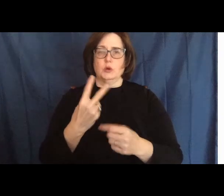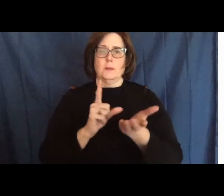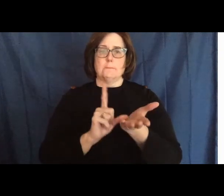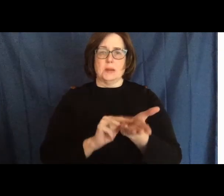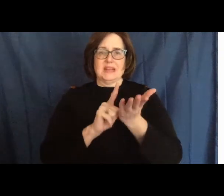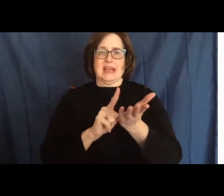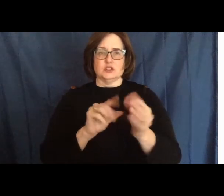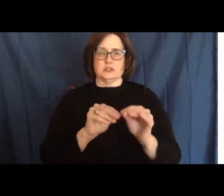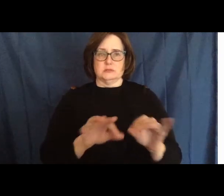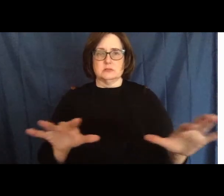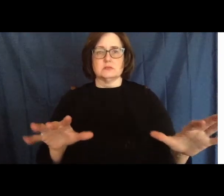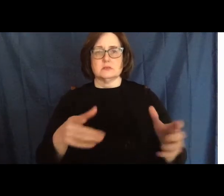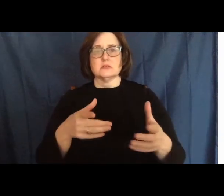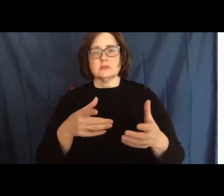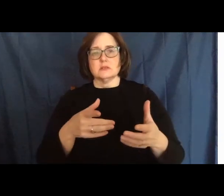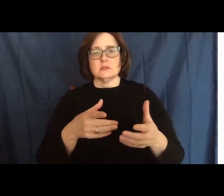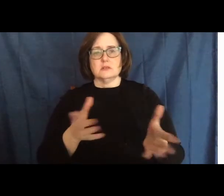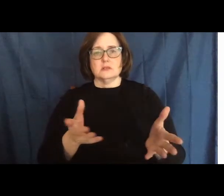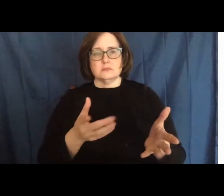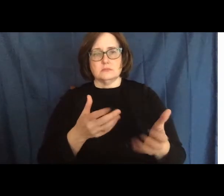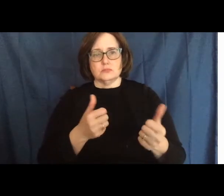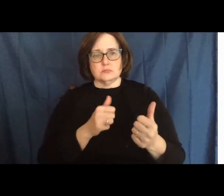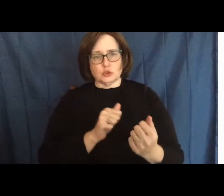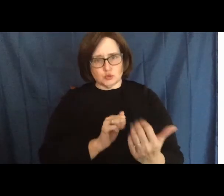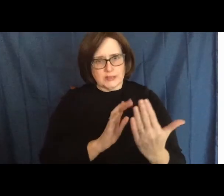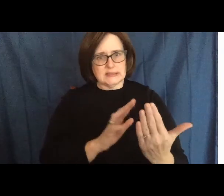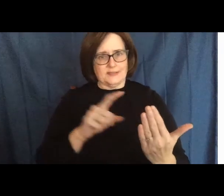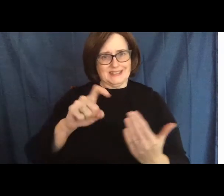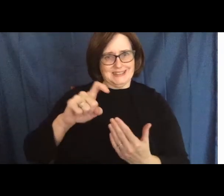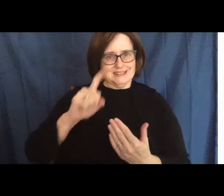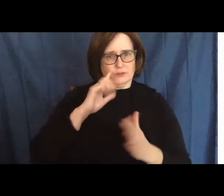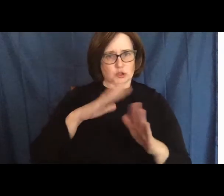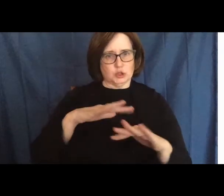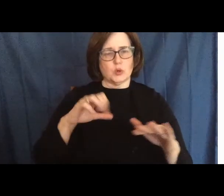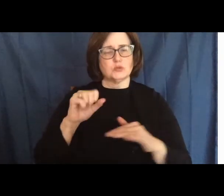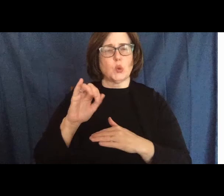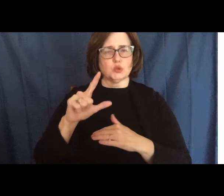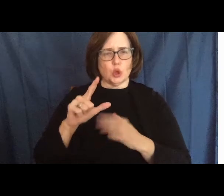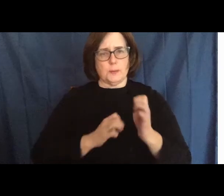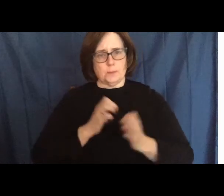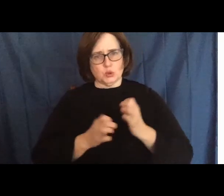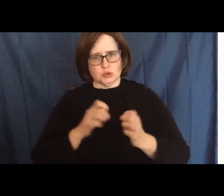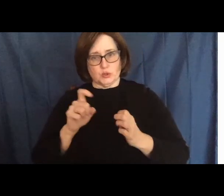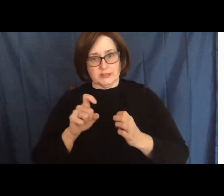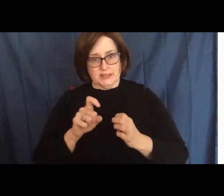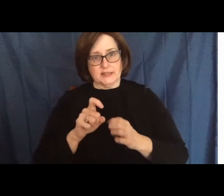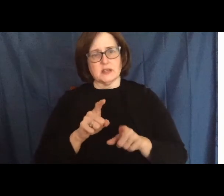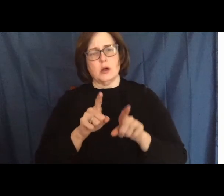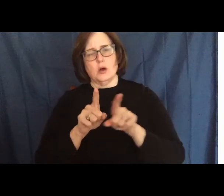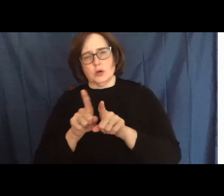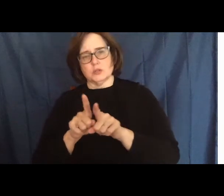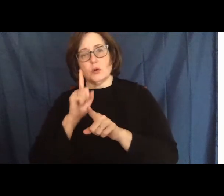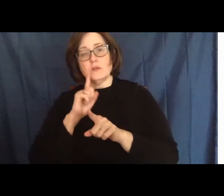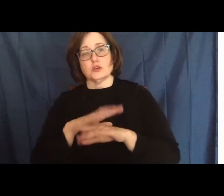addressing the social-emotional aspects of children. And here also having children with disabilities, especially those